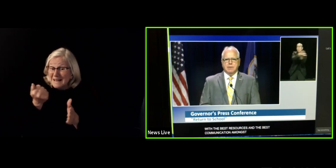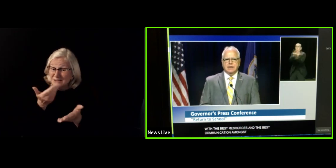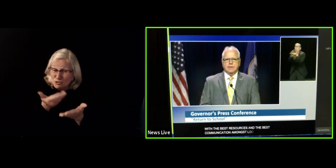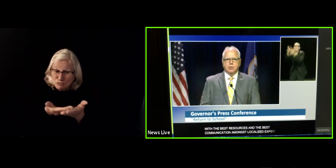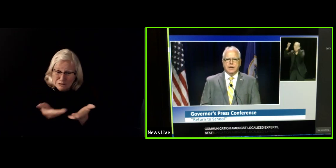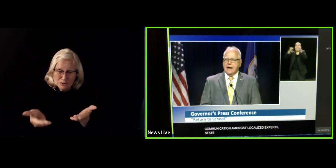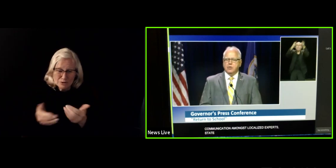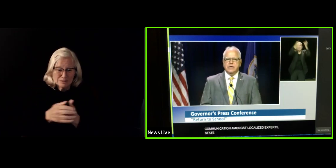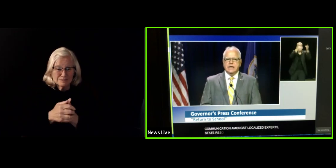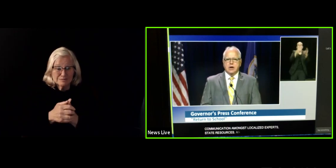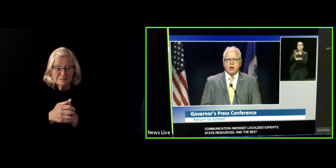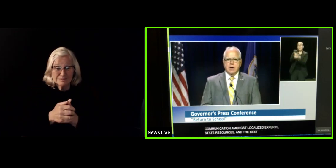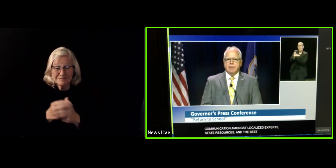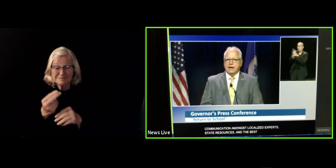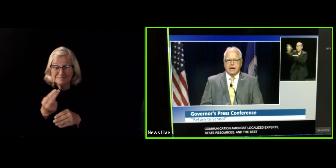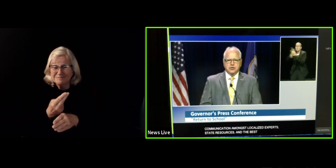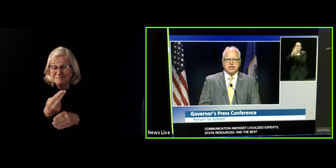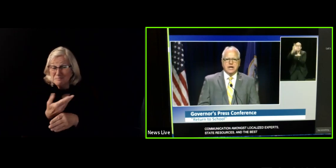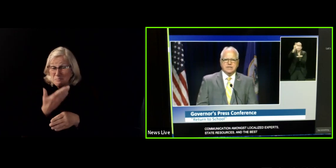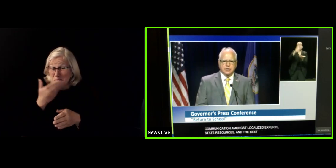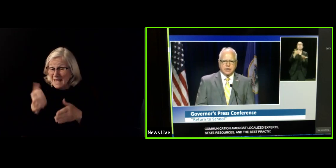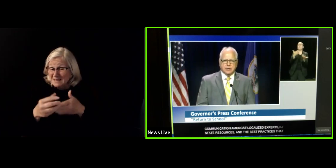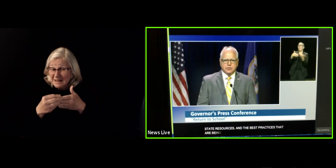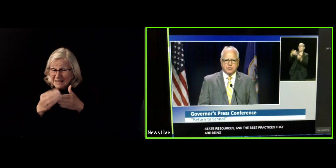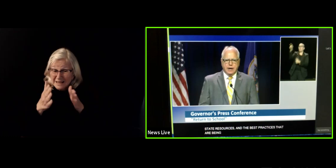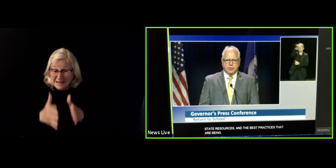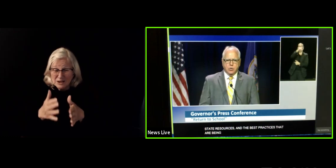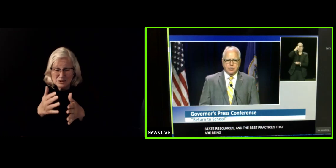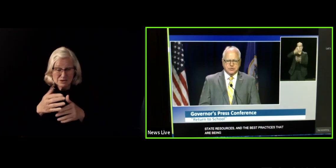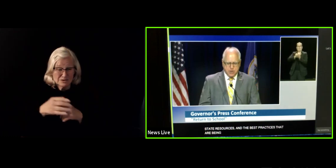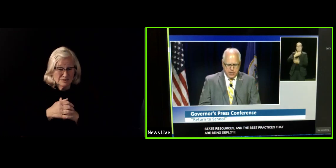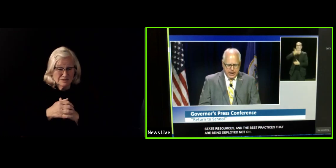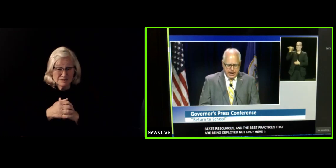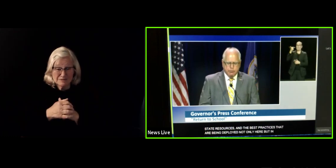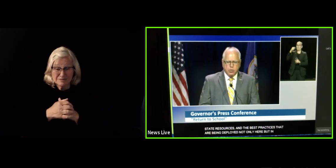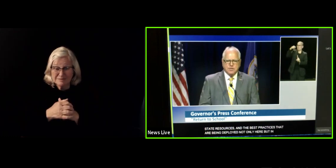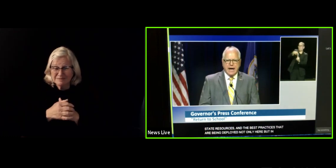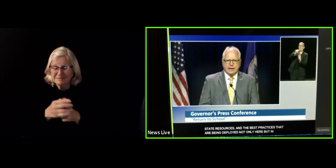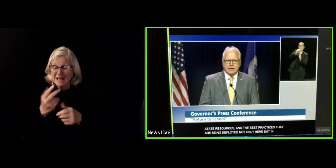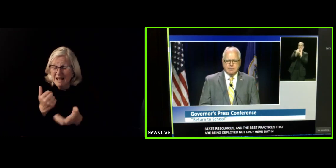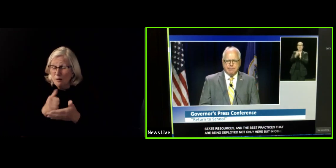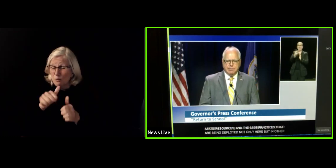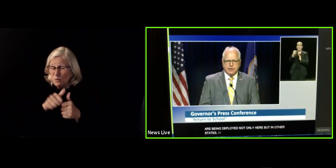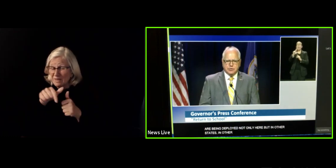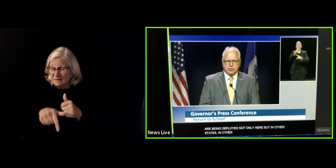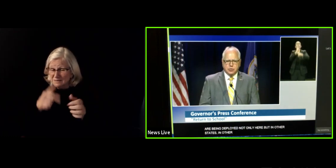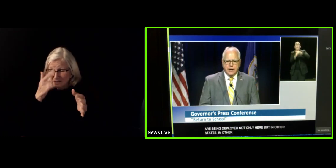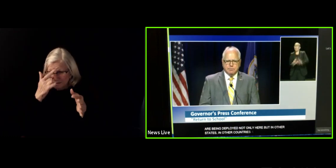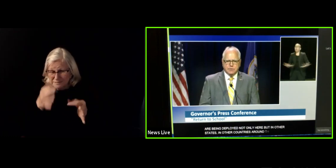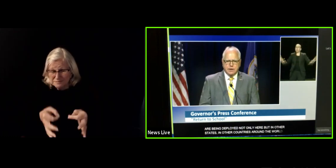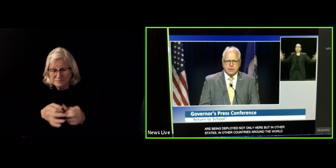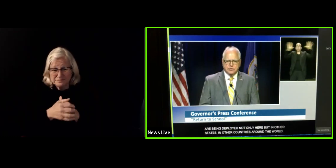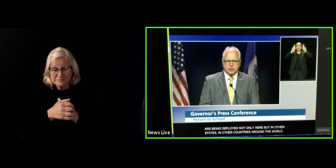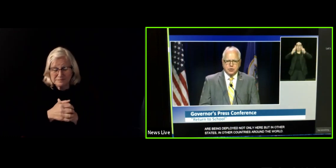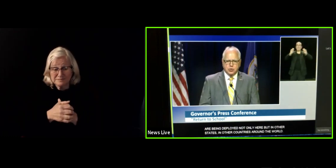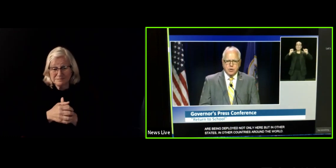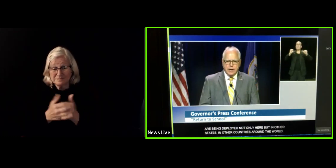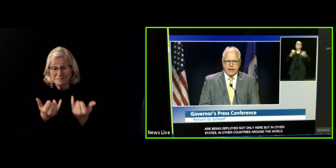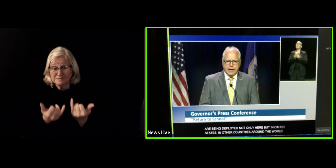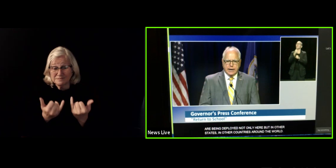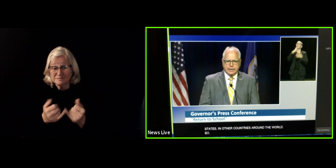are being deployed, not only here, but in other states and other countries around the world. So with that, it's my pleasure to introduce to